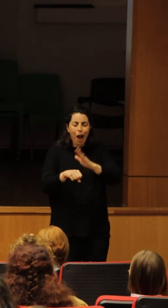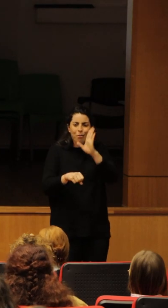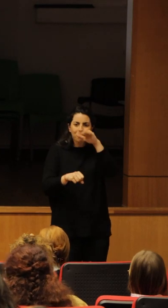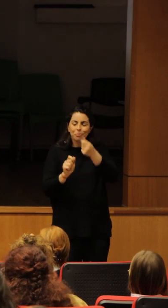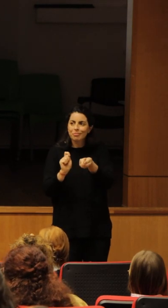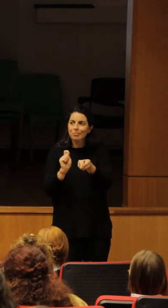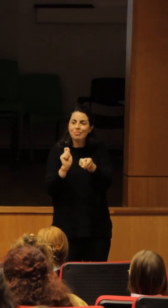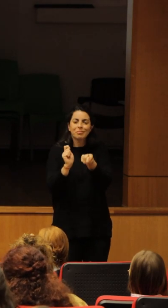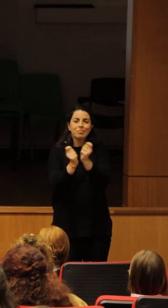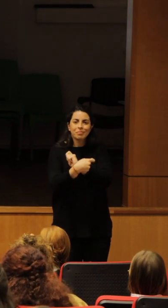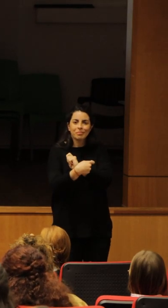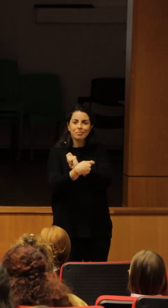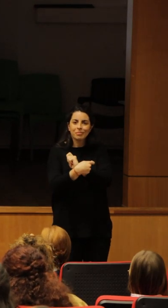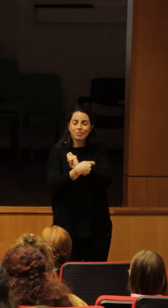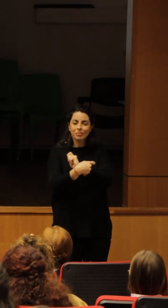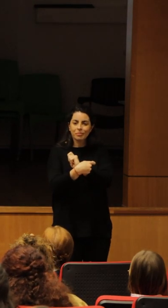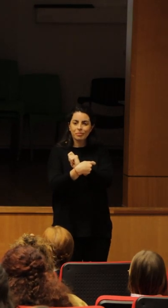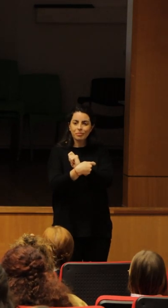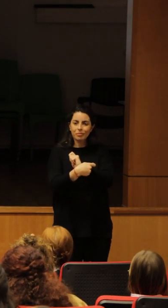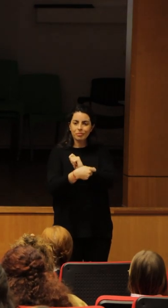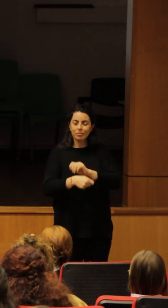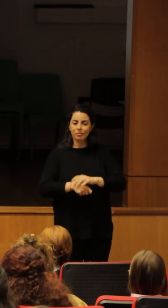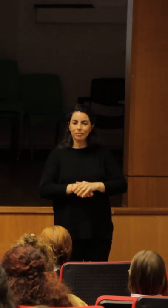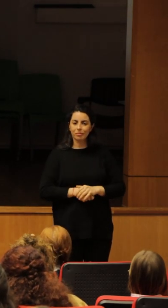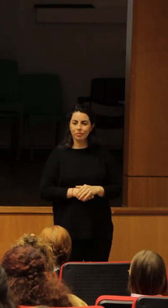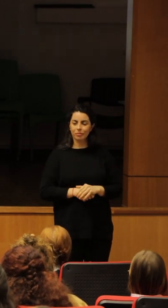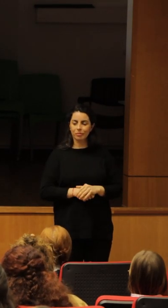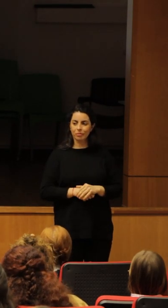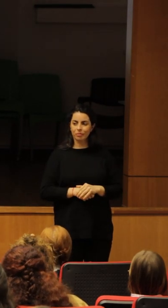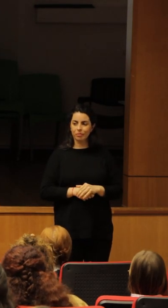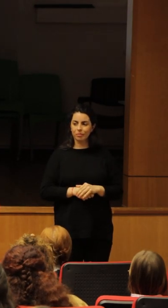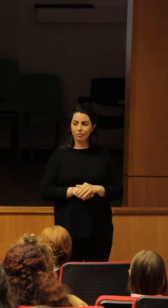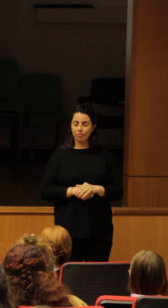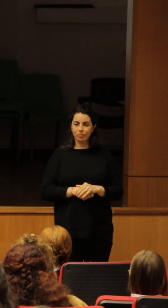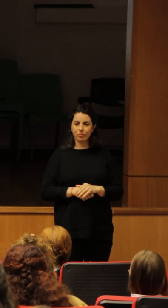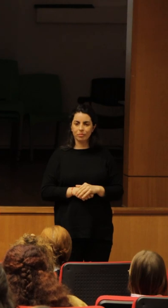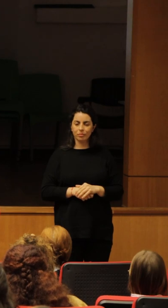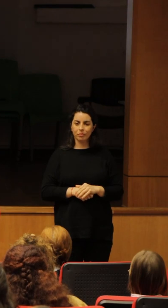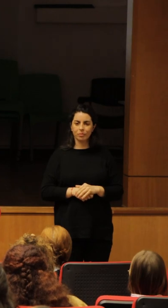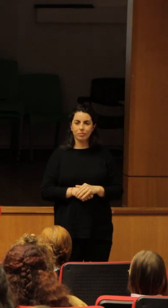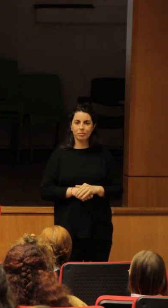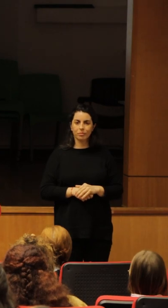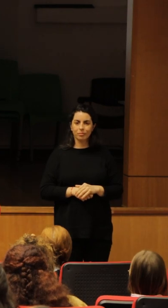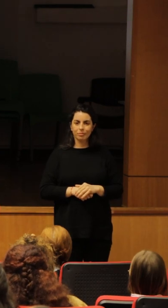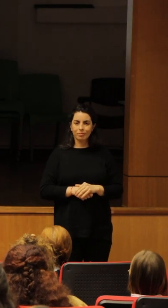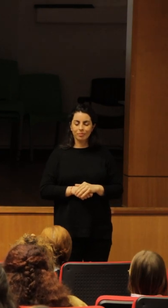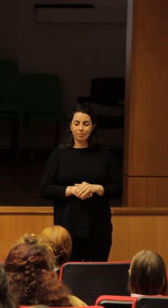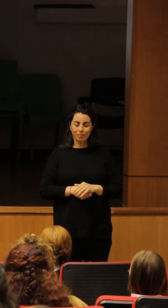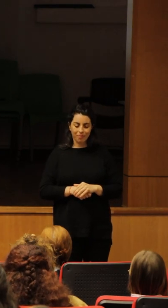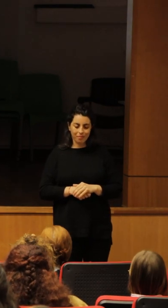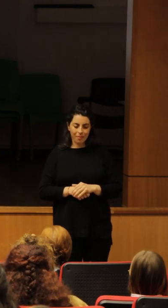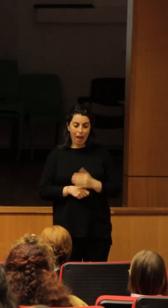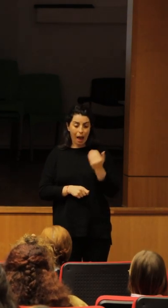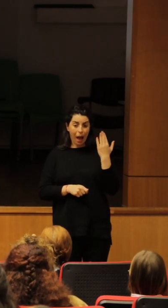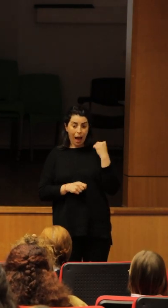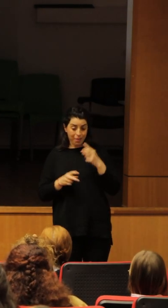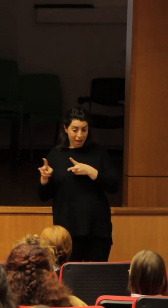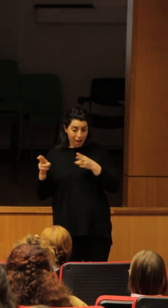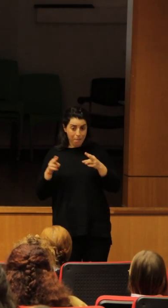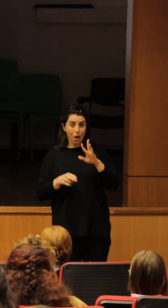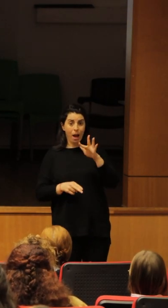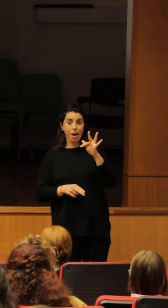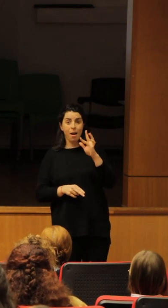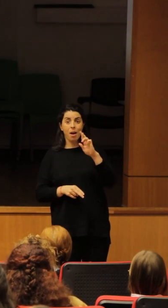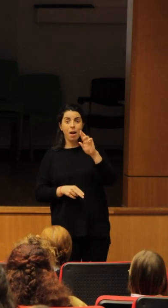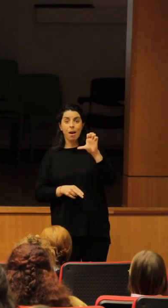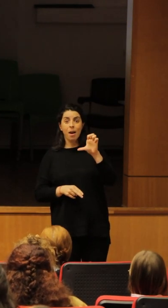in Freud's time, they did, oh, before Freud, sorry. Before Freud's time, they did lobotomy. Antes de la época de Freud,